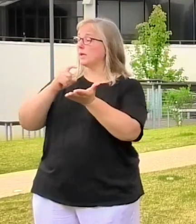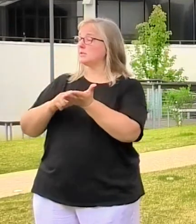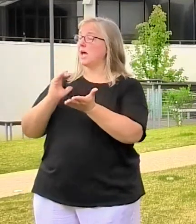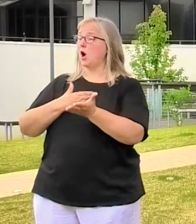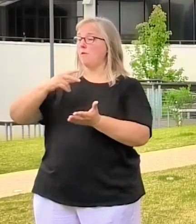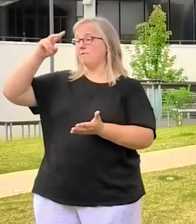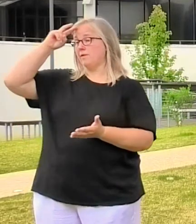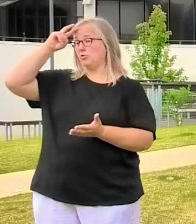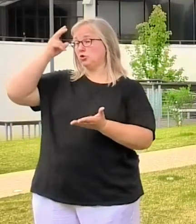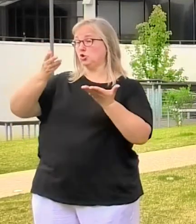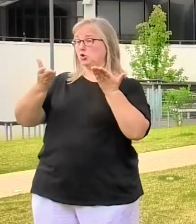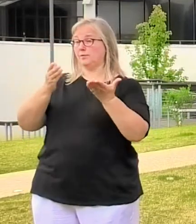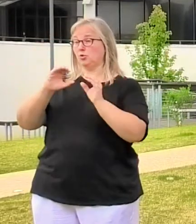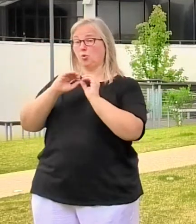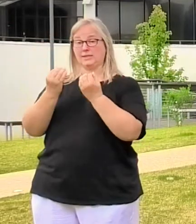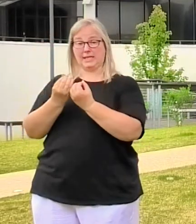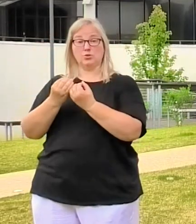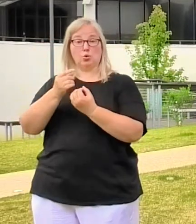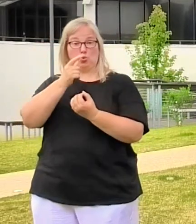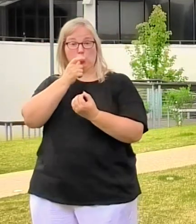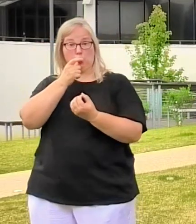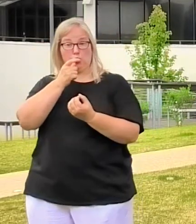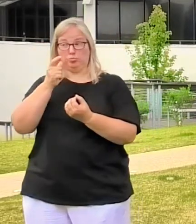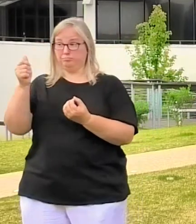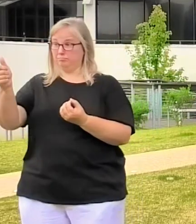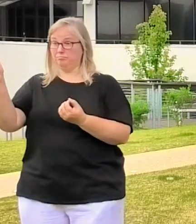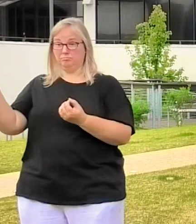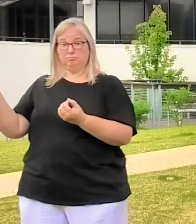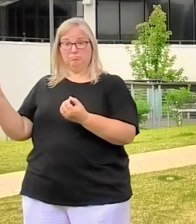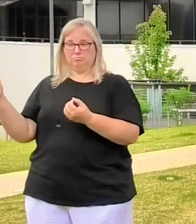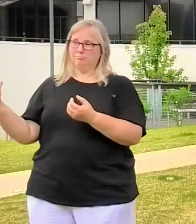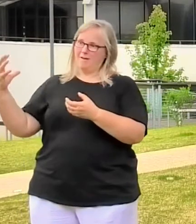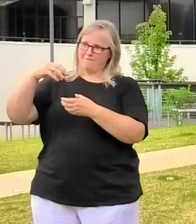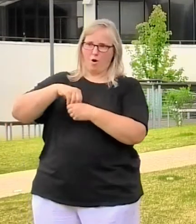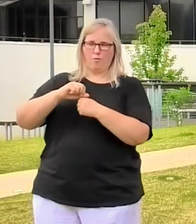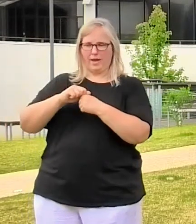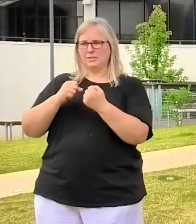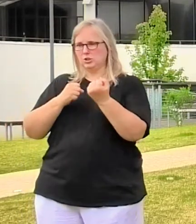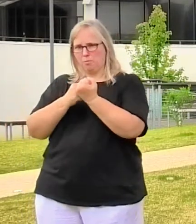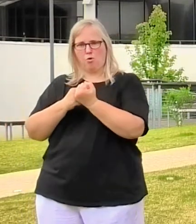our veteran service organizations who have been instrumental in all of the support.